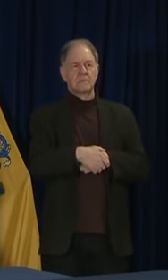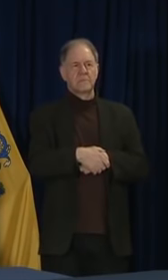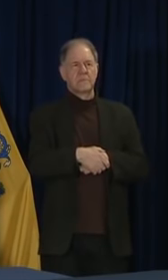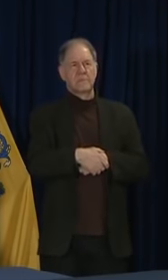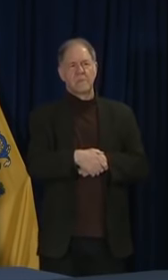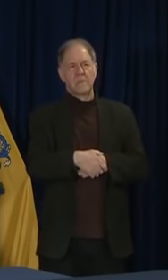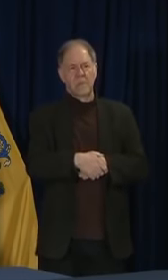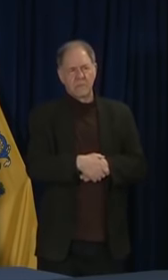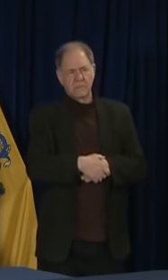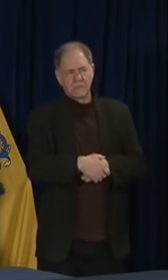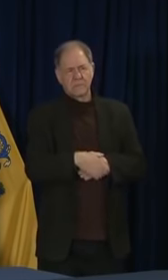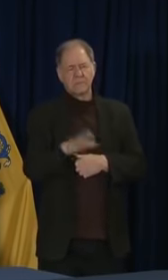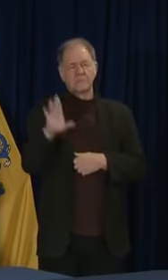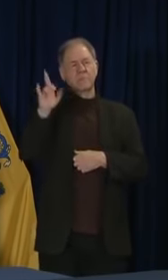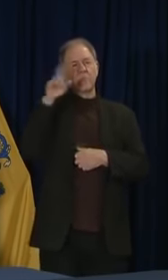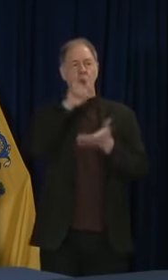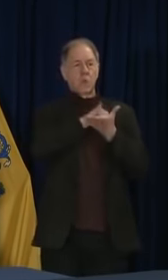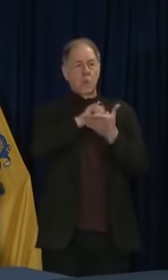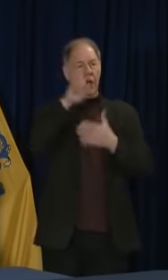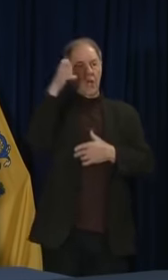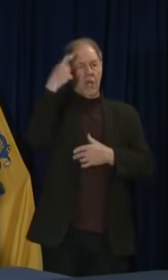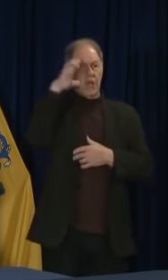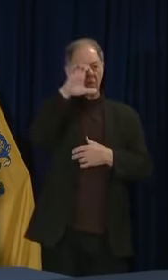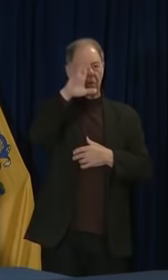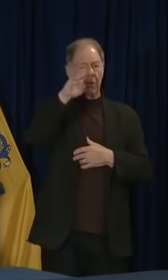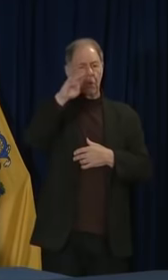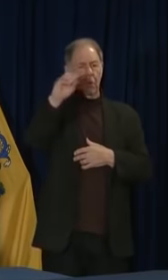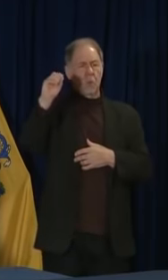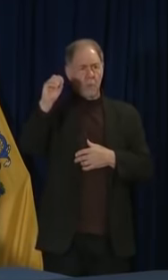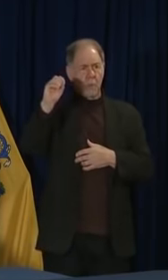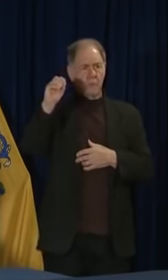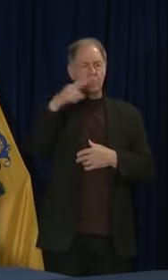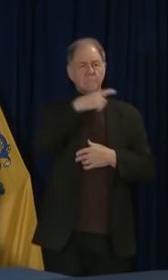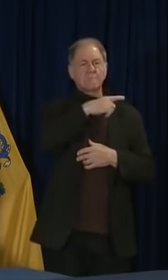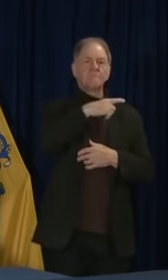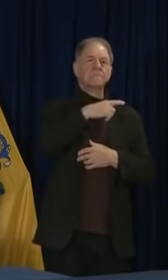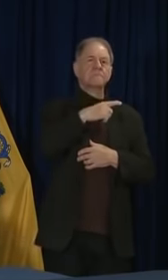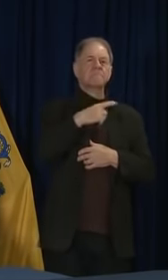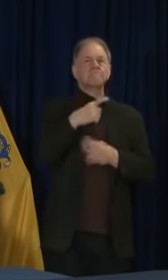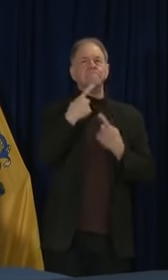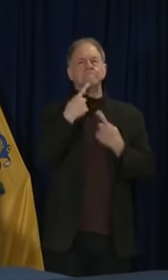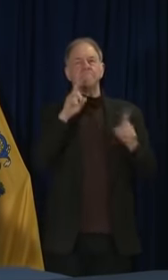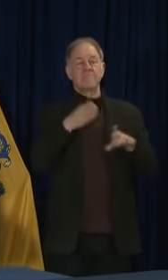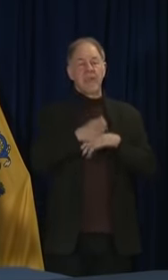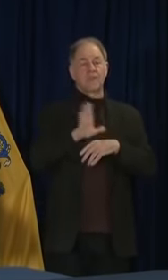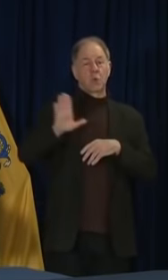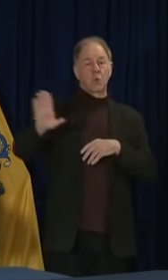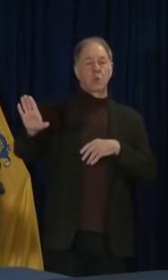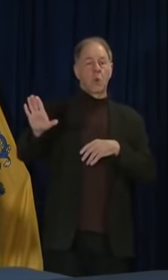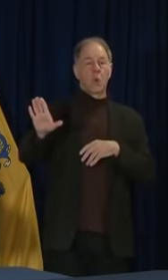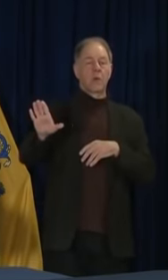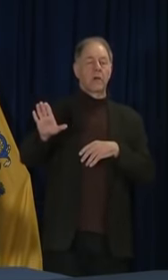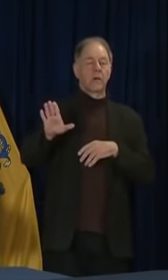whatever. Governor Cuomo made a pitch after your press